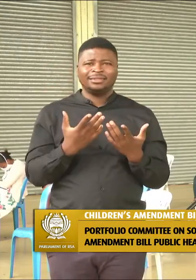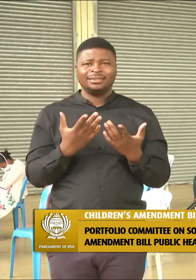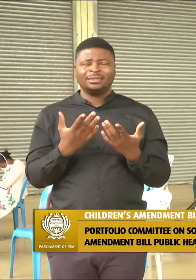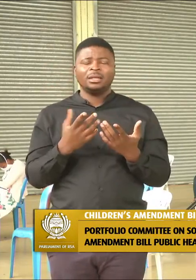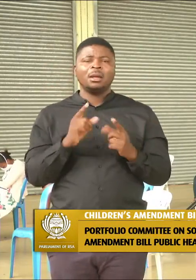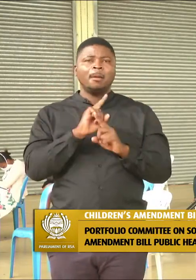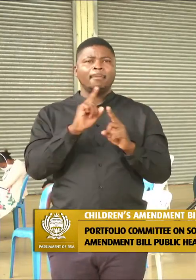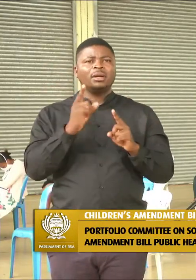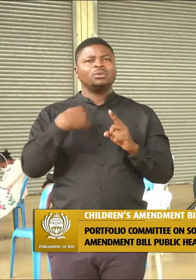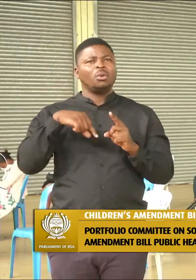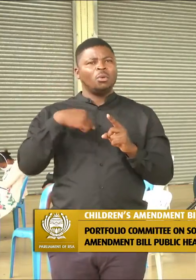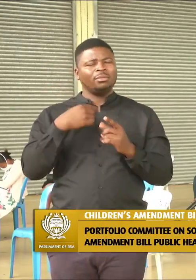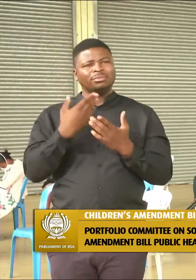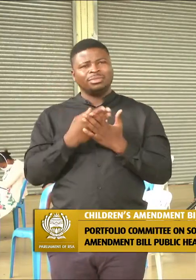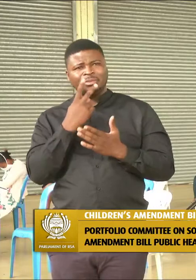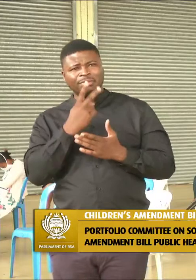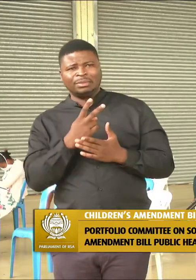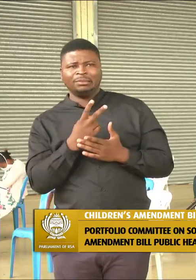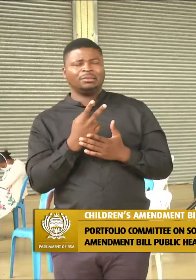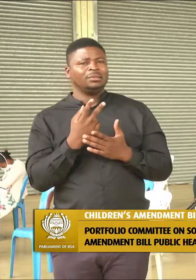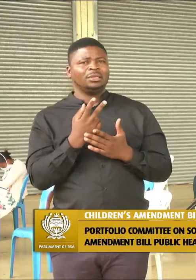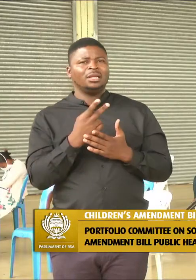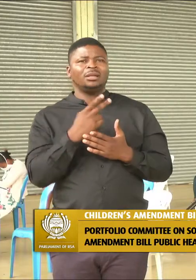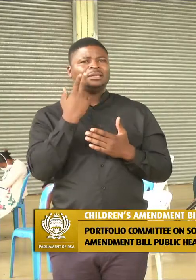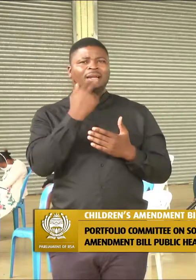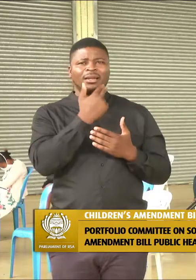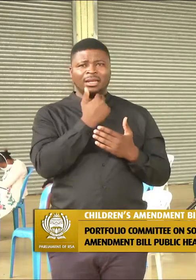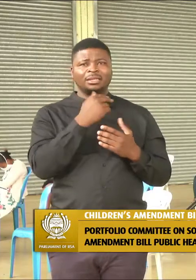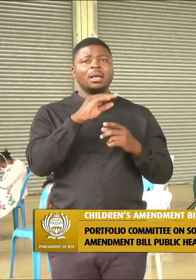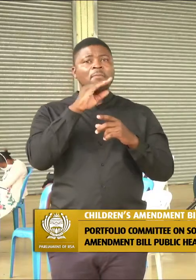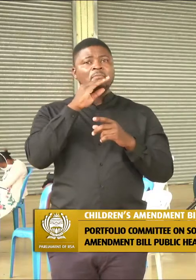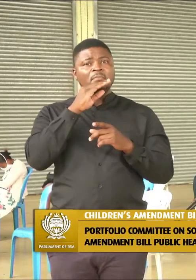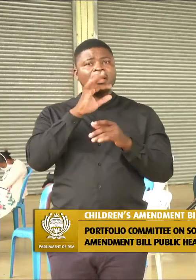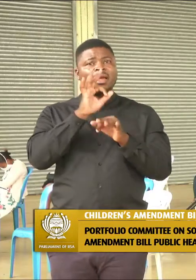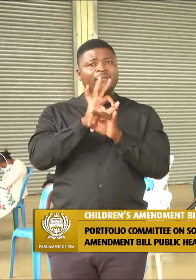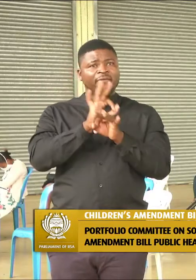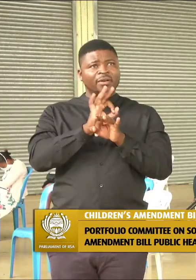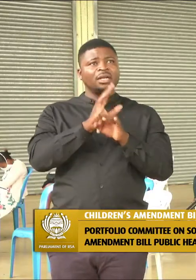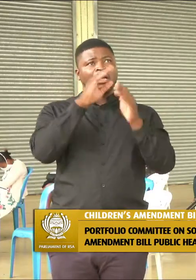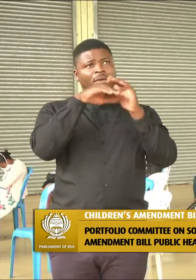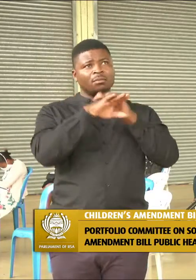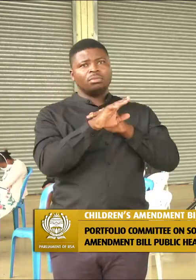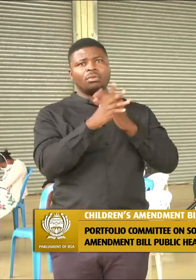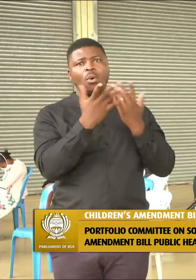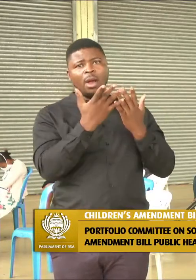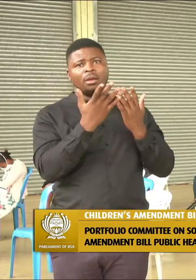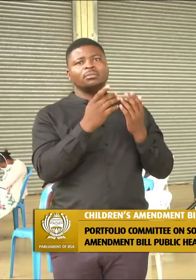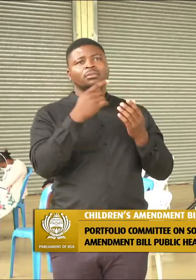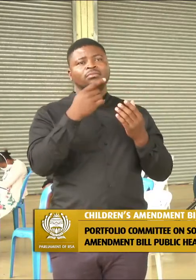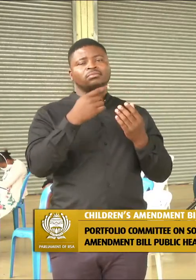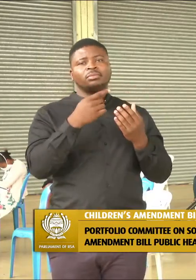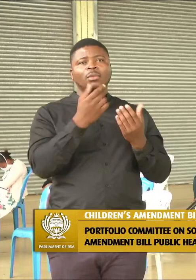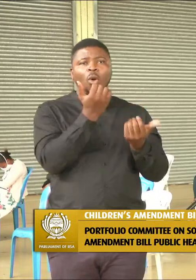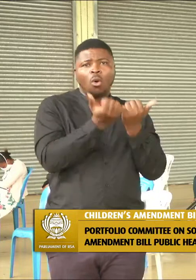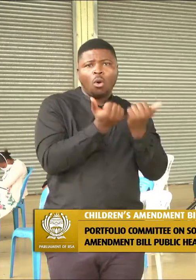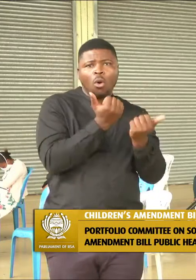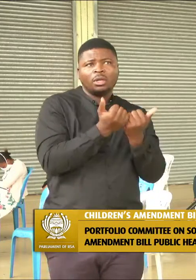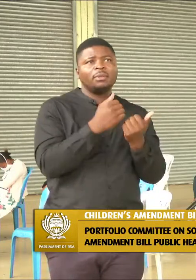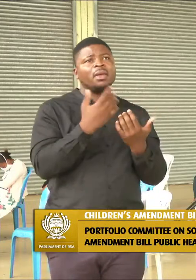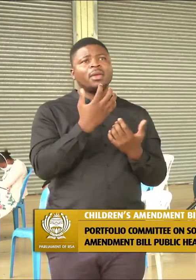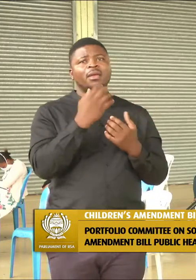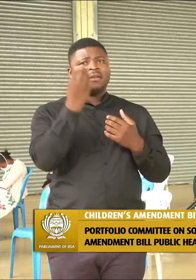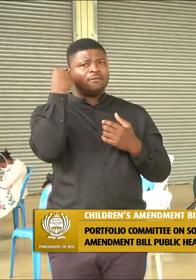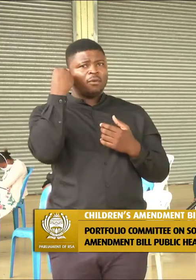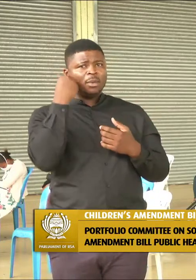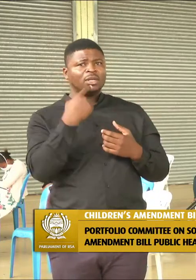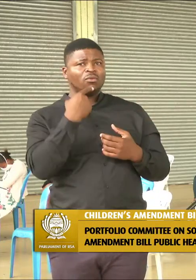conclusion amongst fathers that if you enter a family advocate's office with a false an accusation, true or